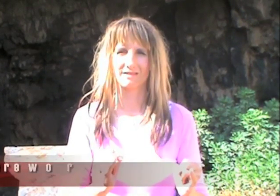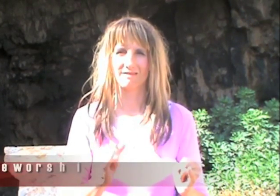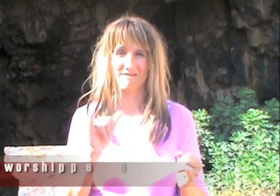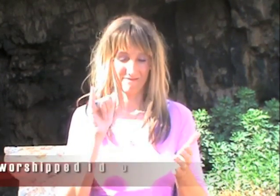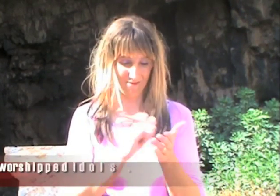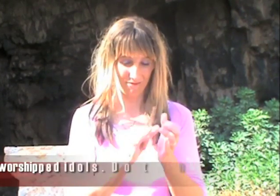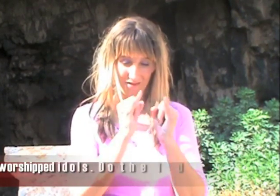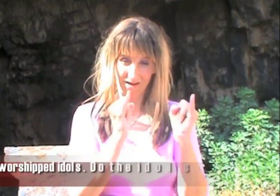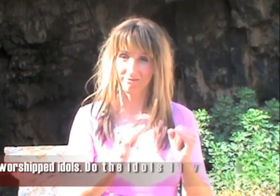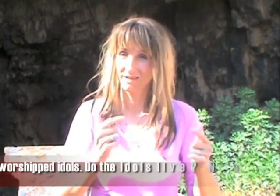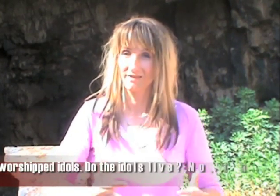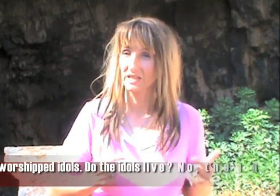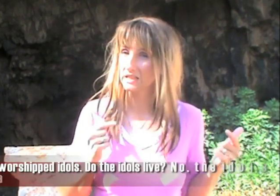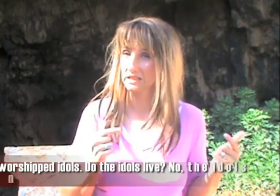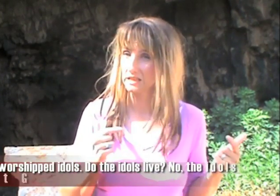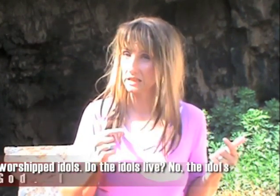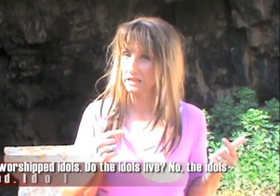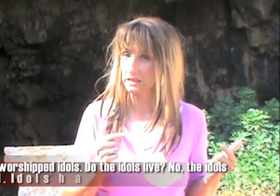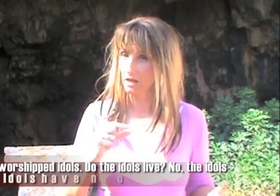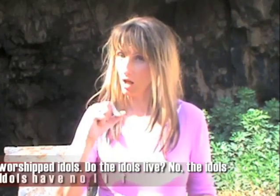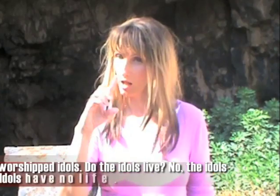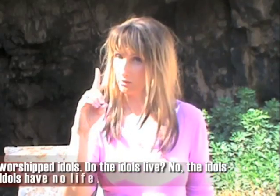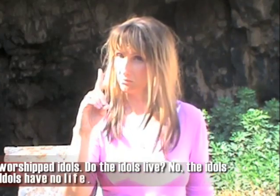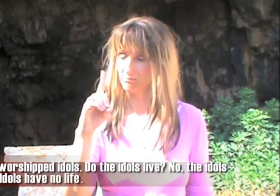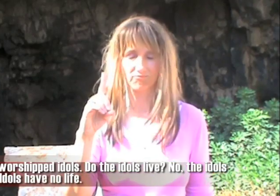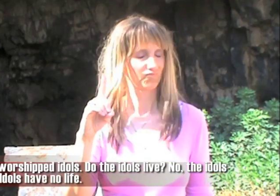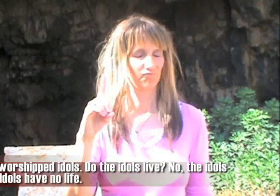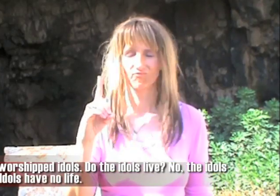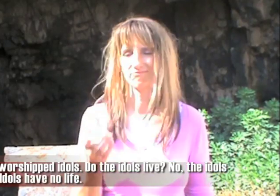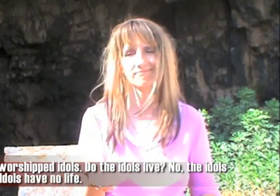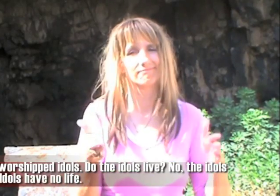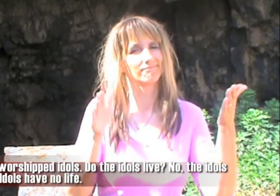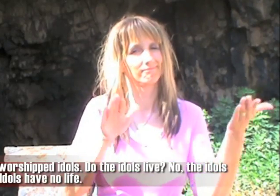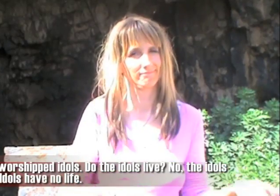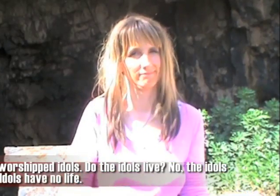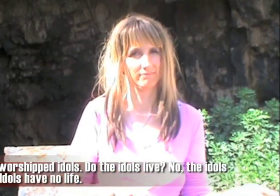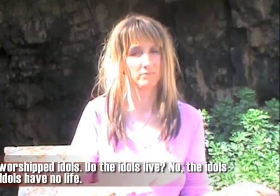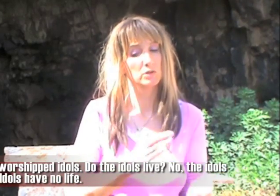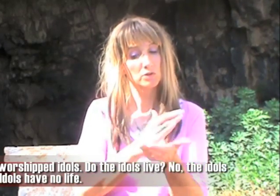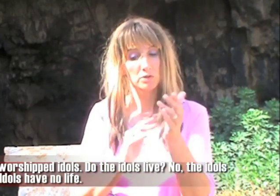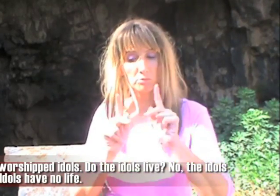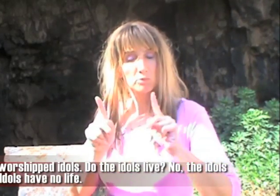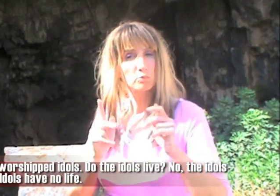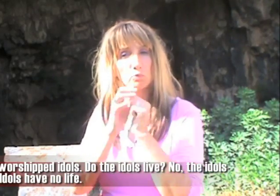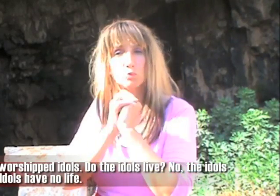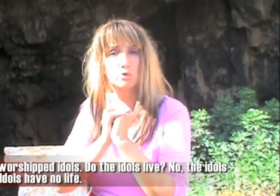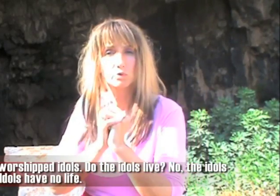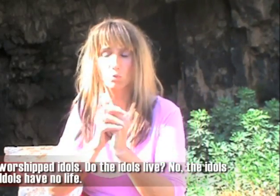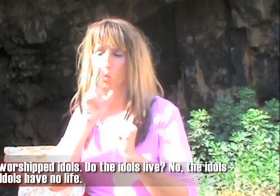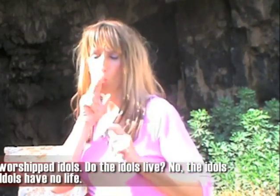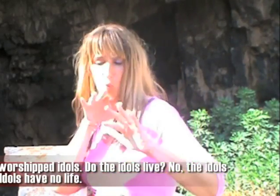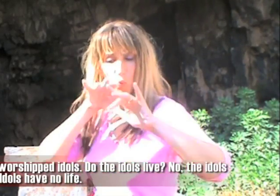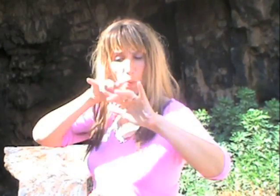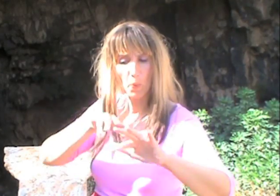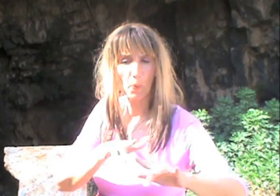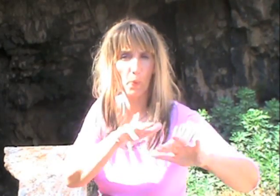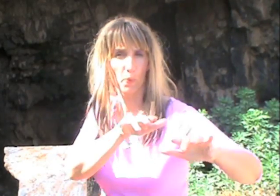here. People worshipped idols here. Are idols God? No, they're dead. But some people